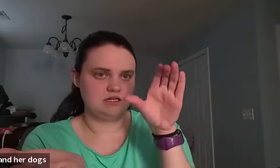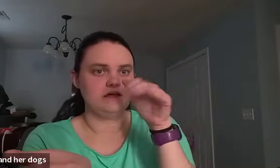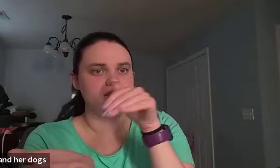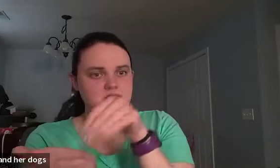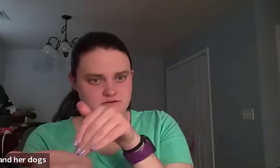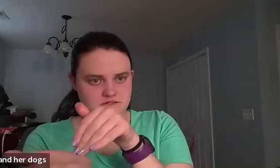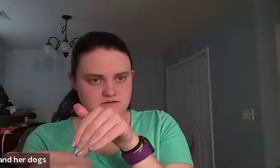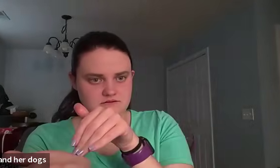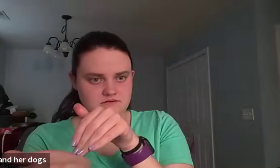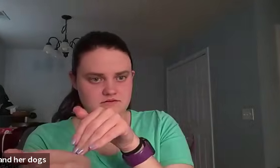100,000.